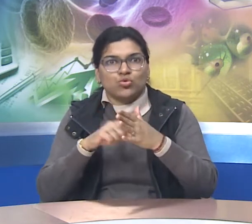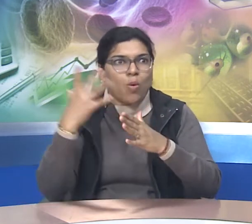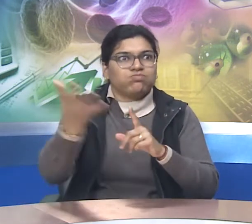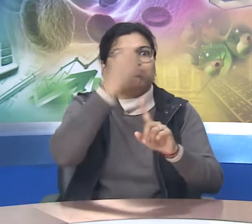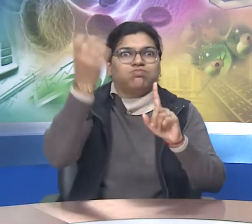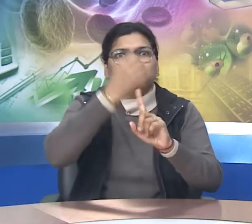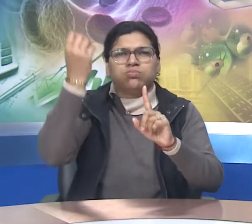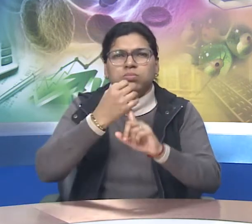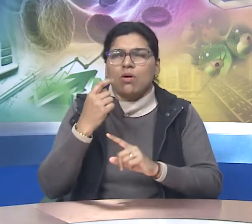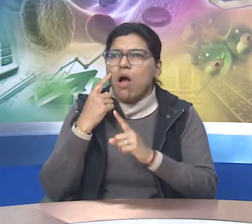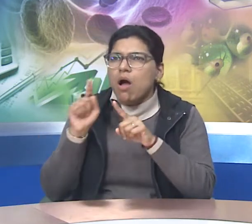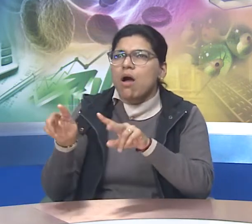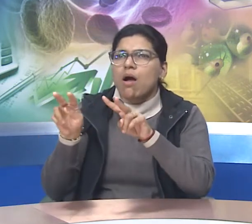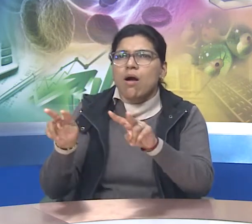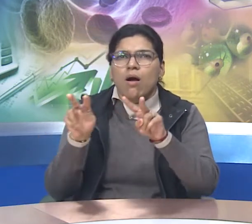Here was a land